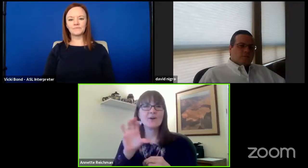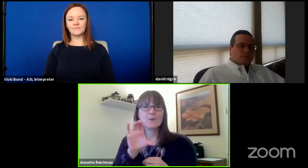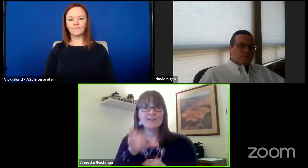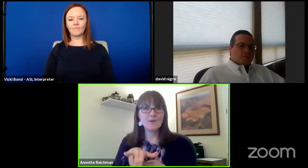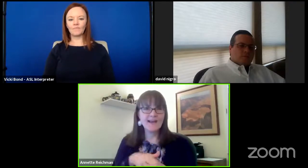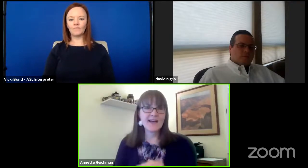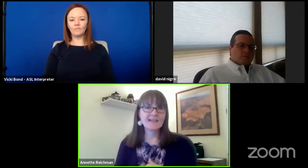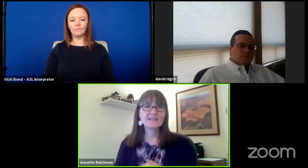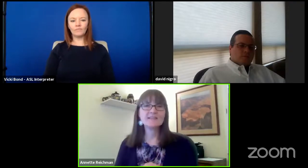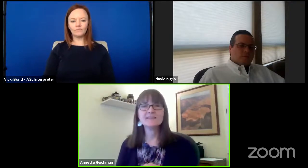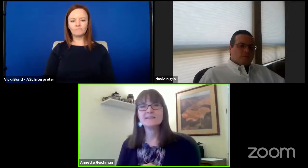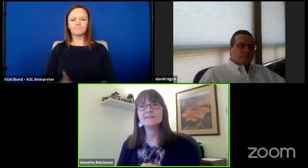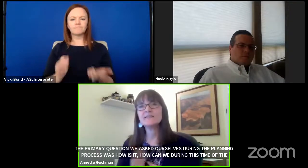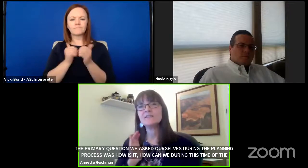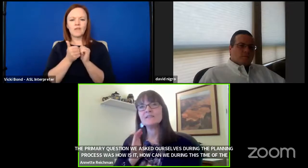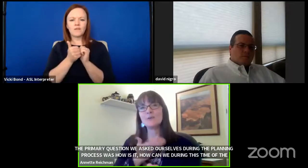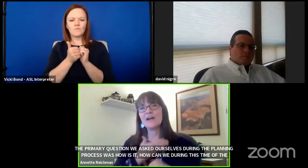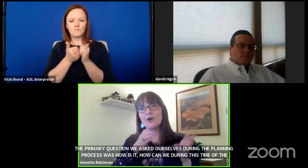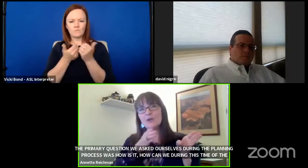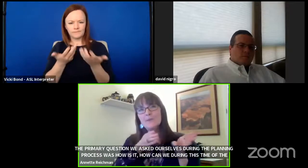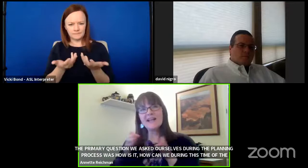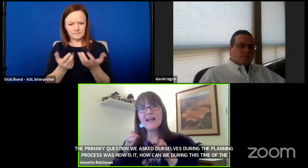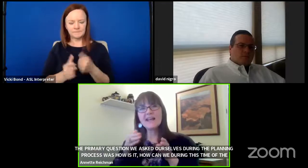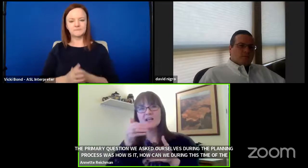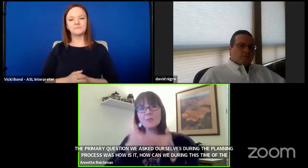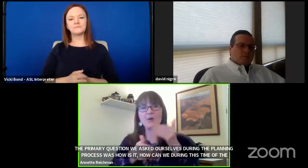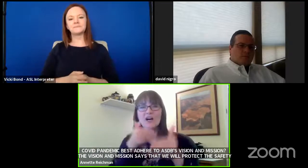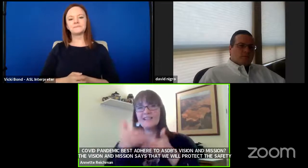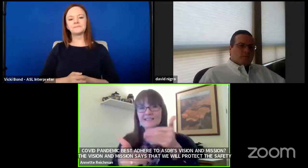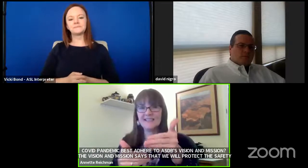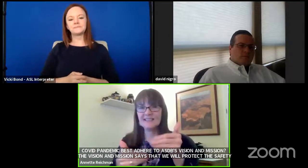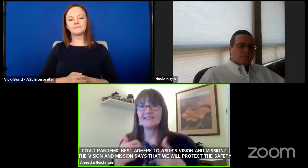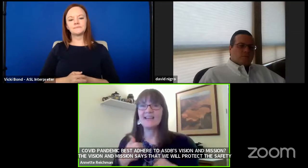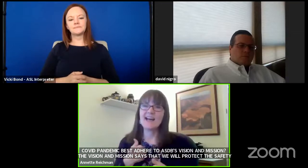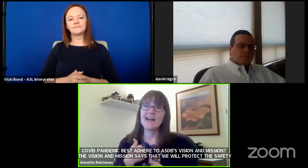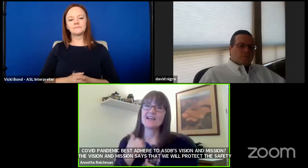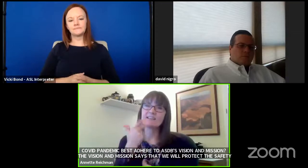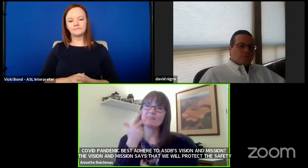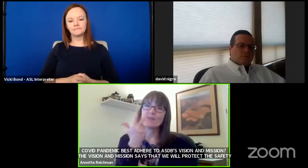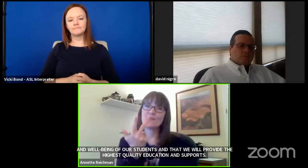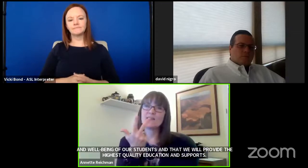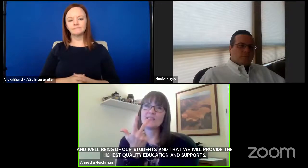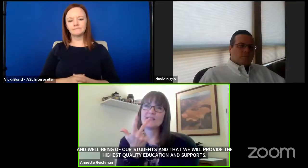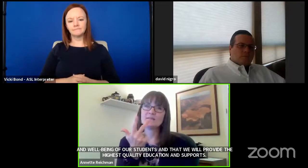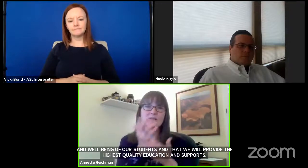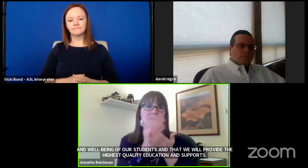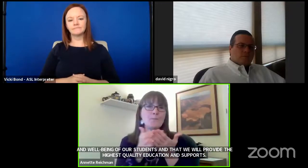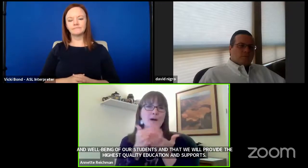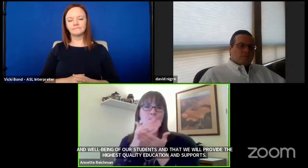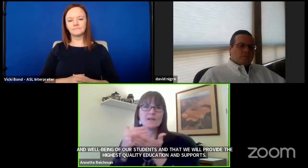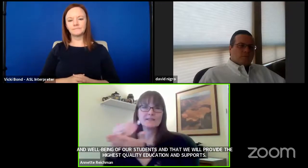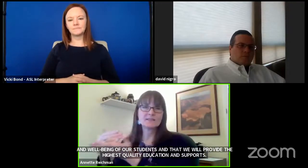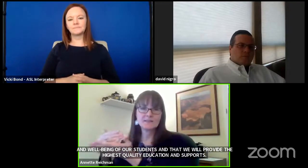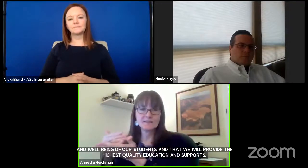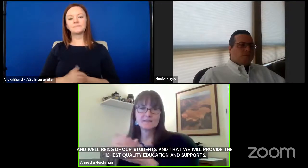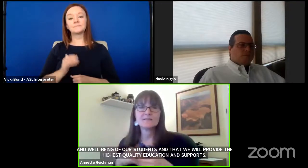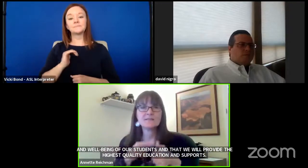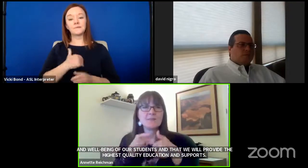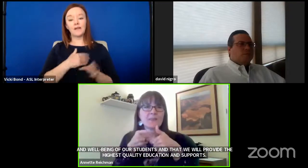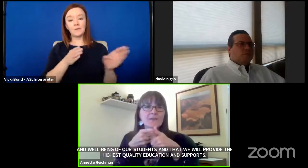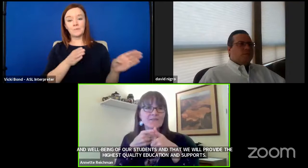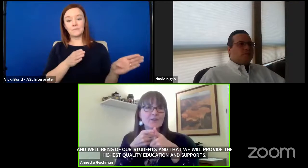So how do we do that? So our planning process had 3